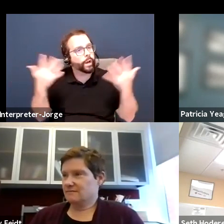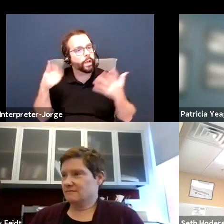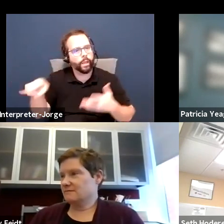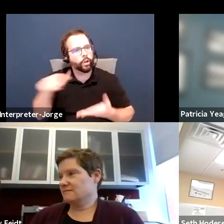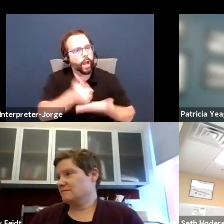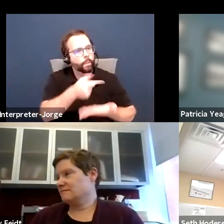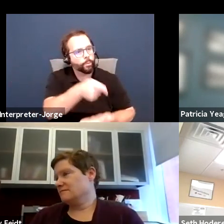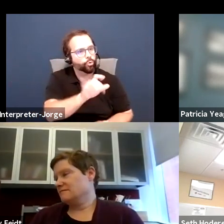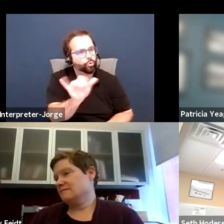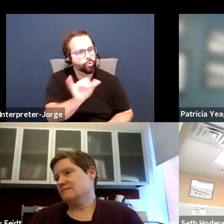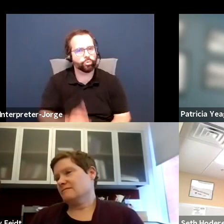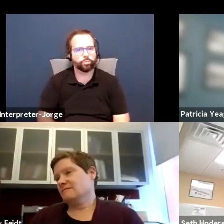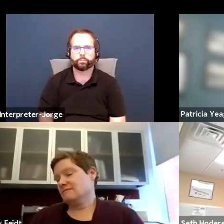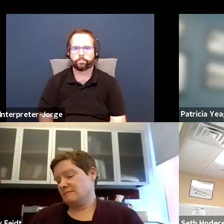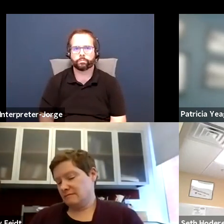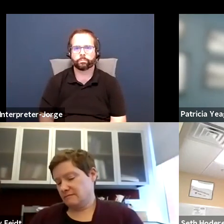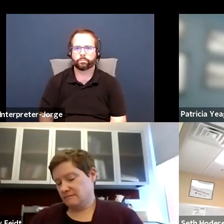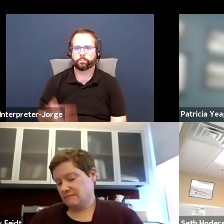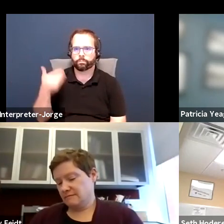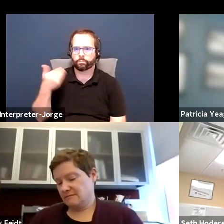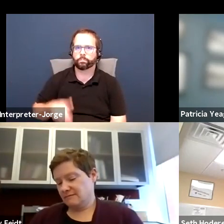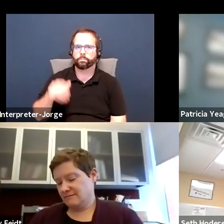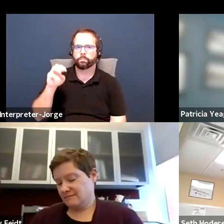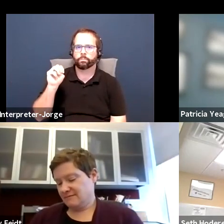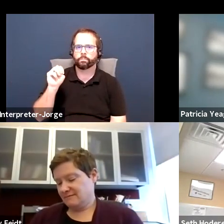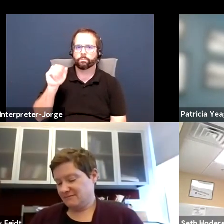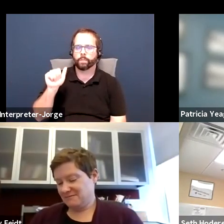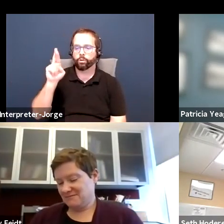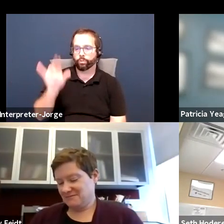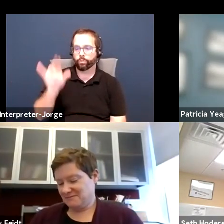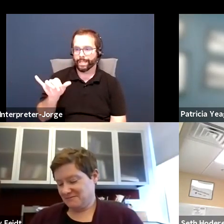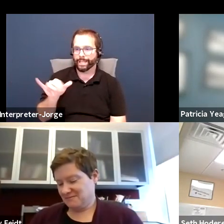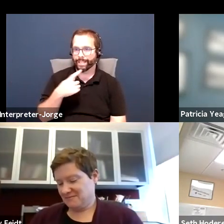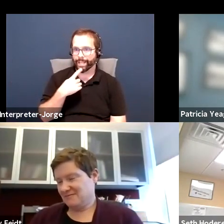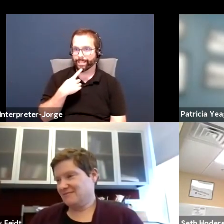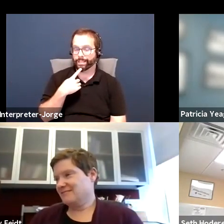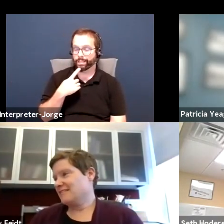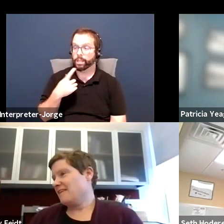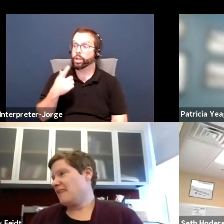This is Mary. I think we're happen to be looking at a few of them here.